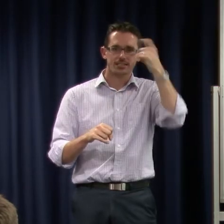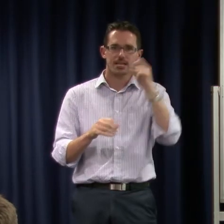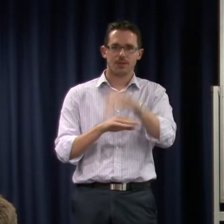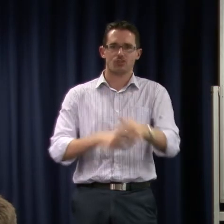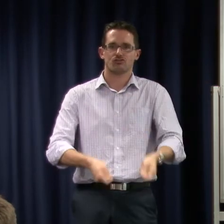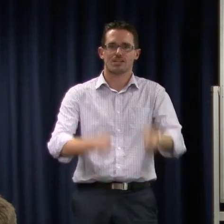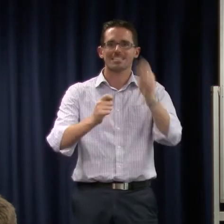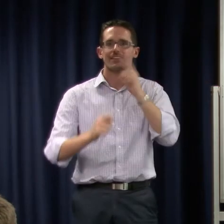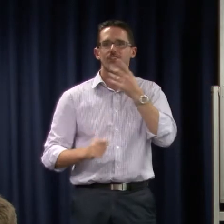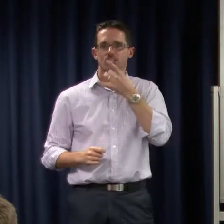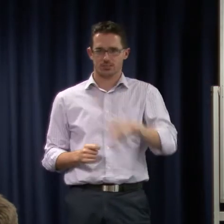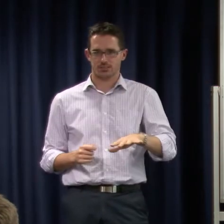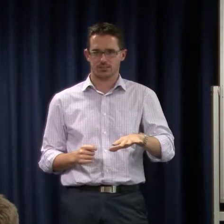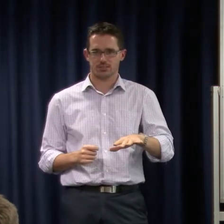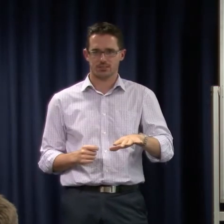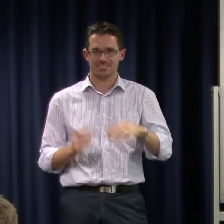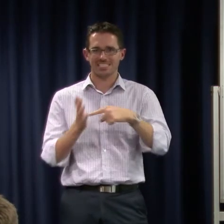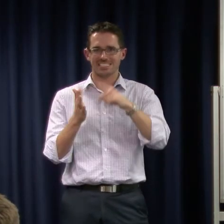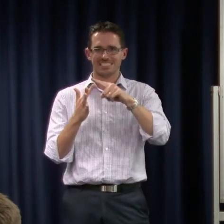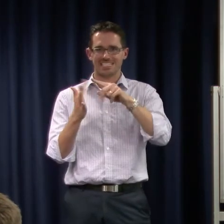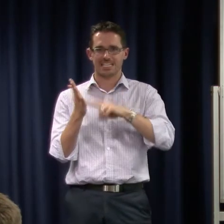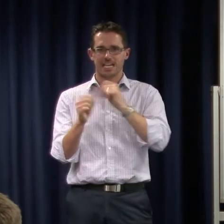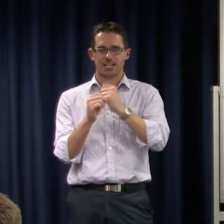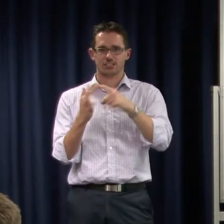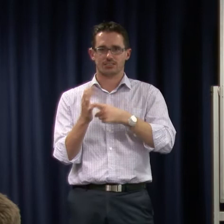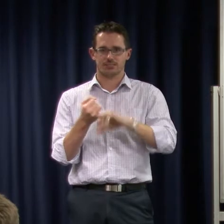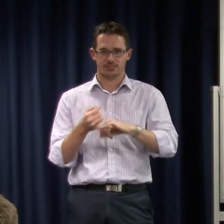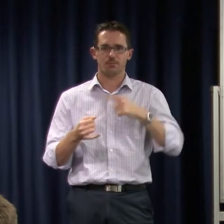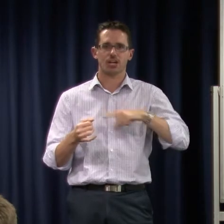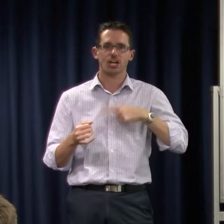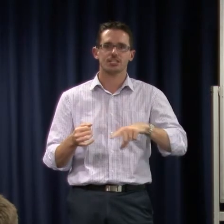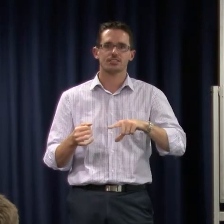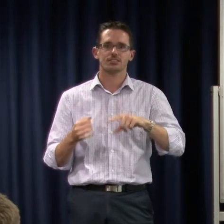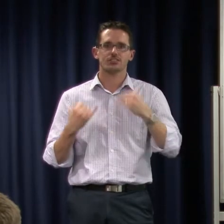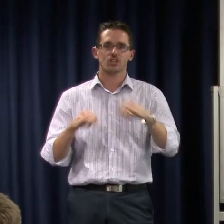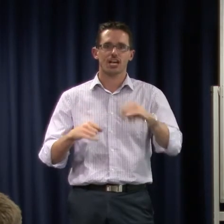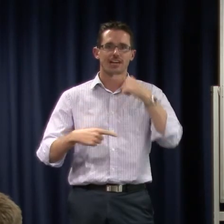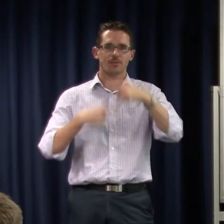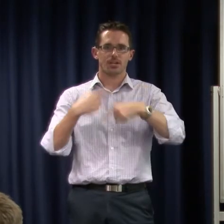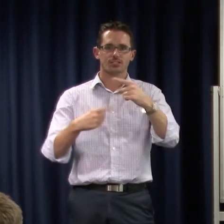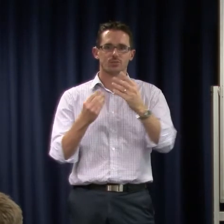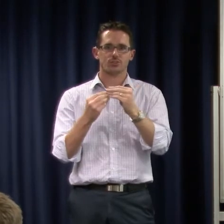Often hearing families receive the wrong information about how to raise their children and teenagers,